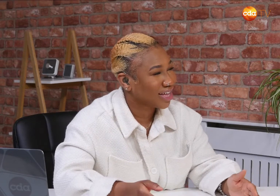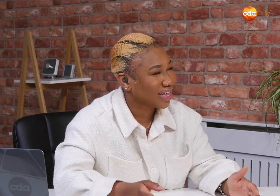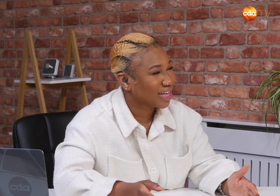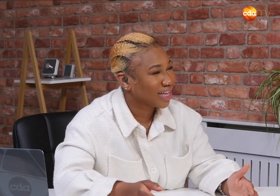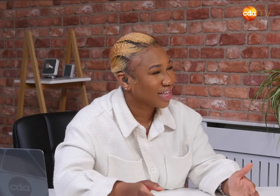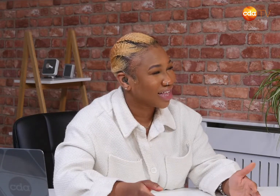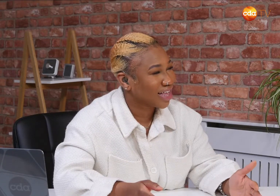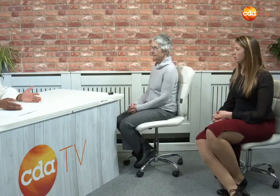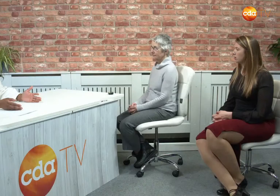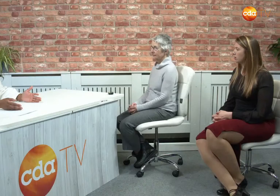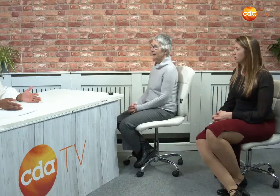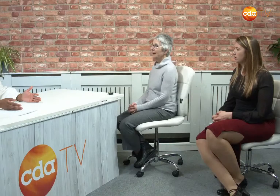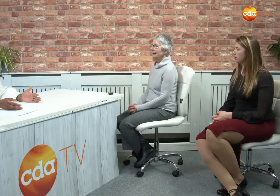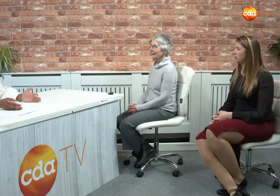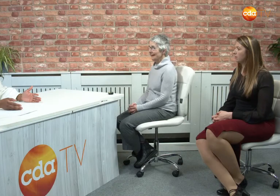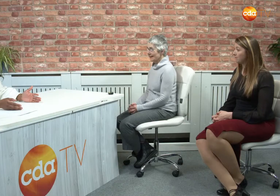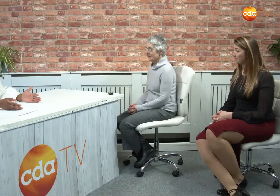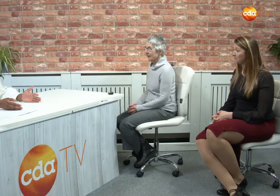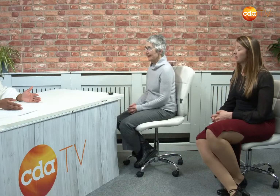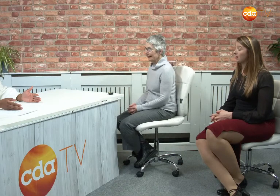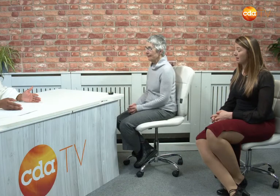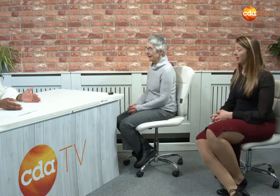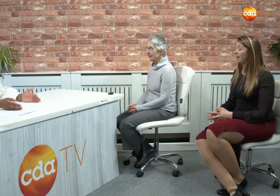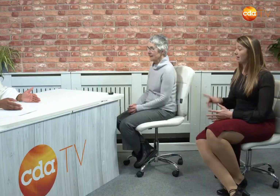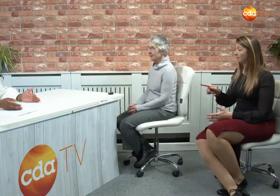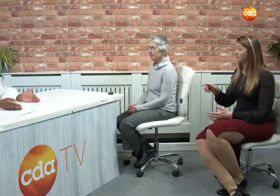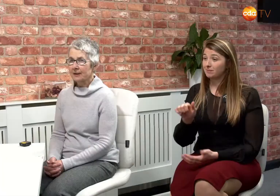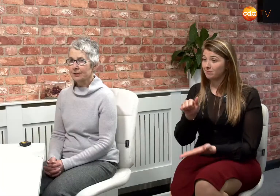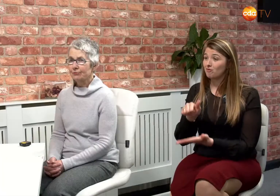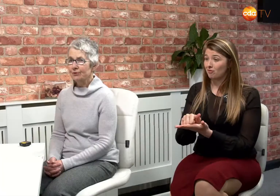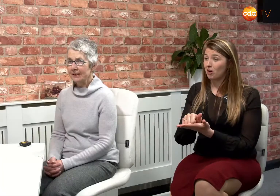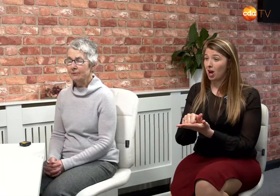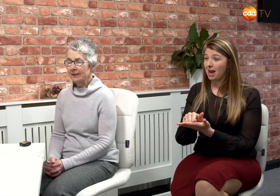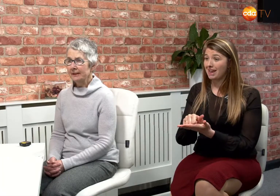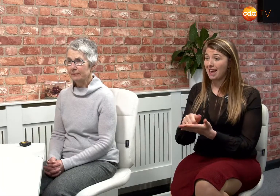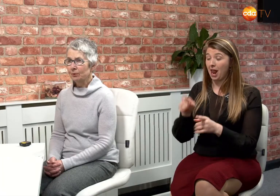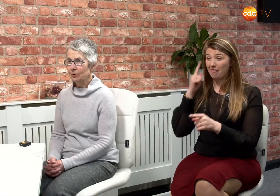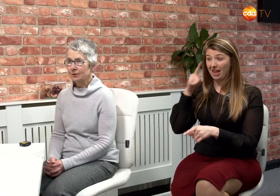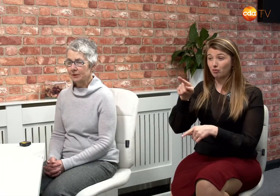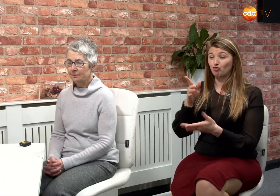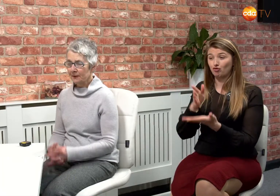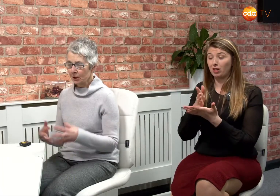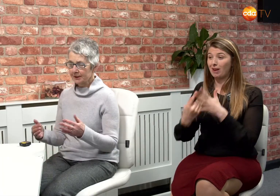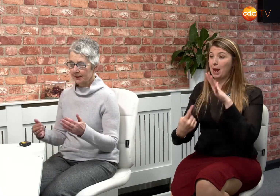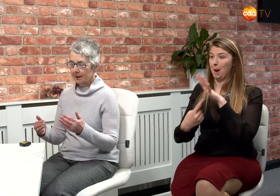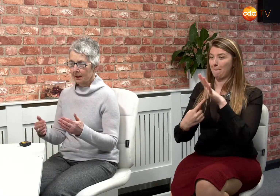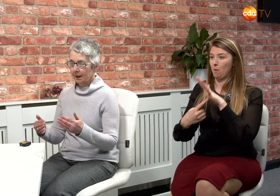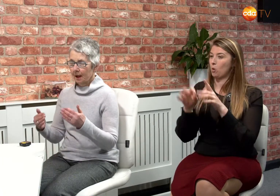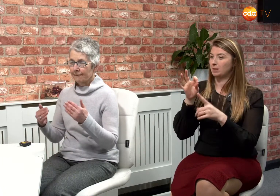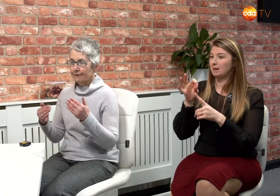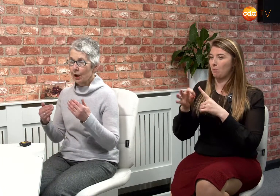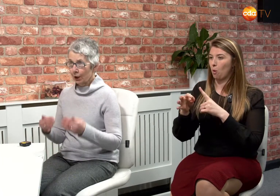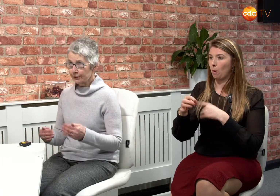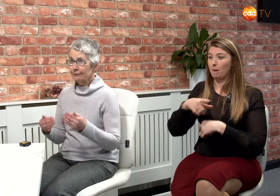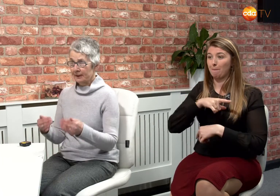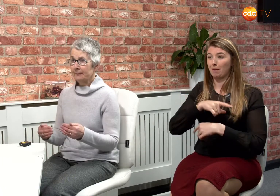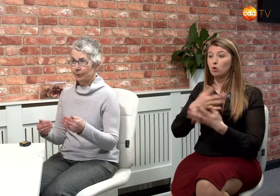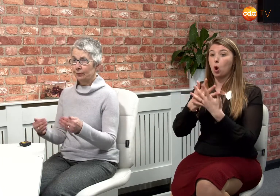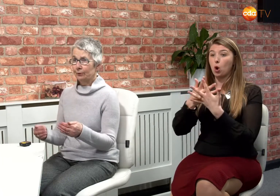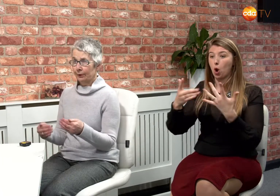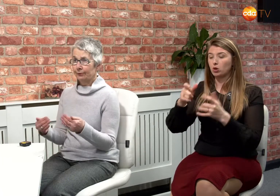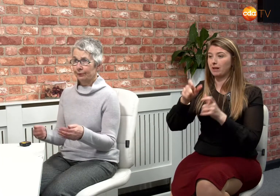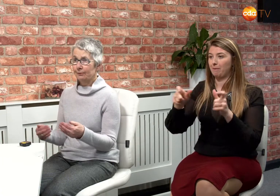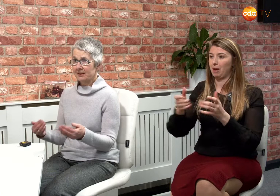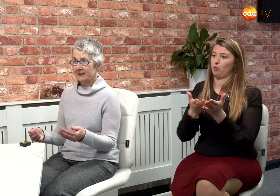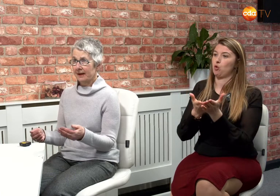an already difficult situation. Yes, and I think that's really, really important, because for a lot of